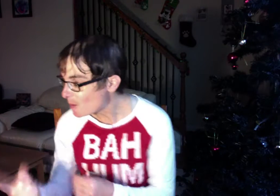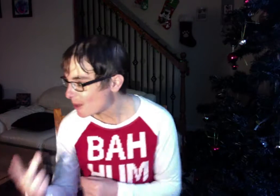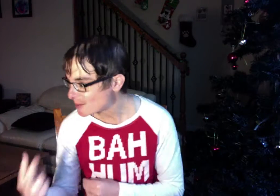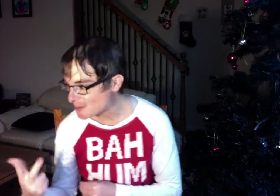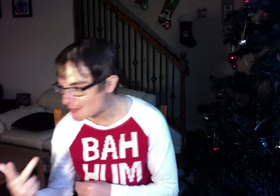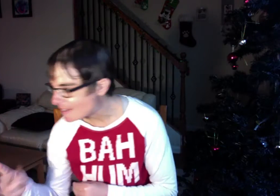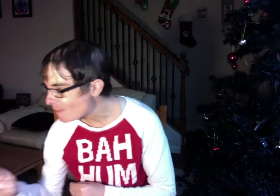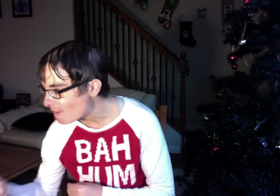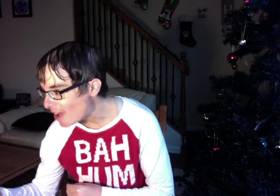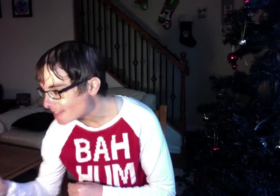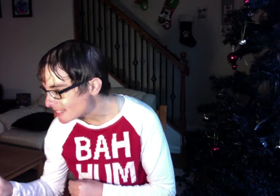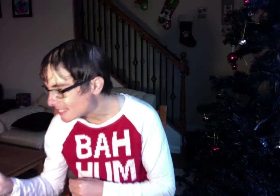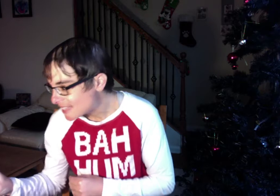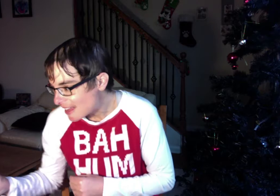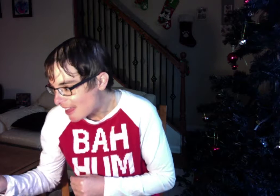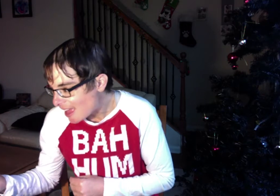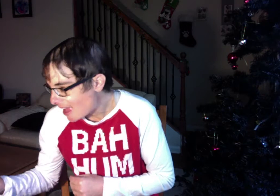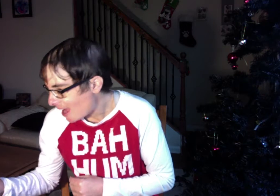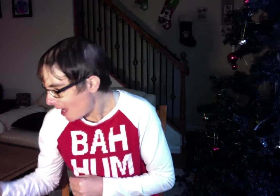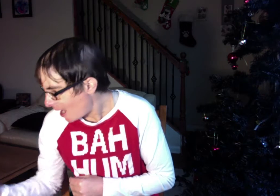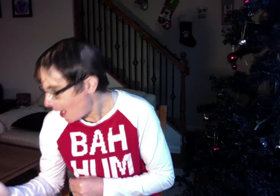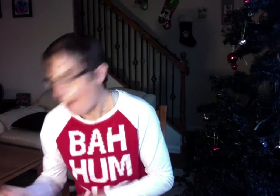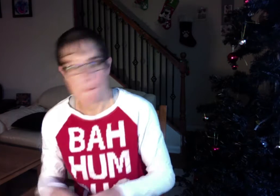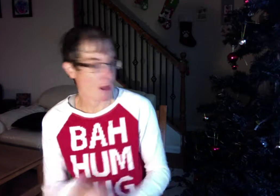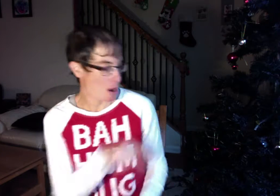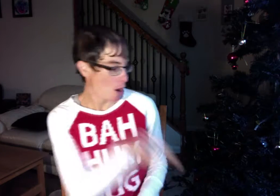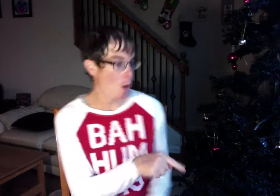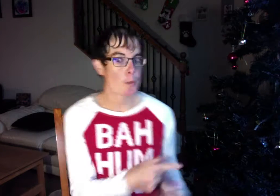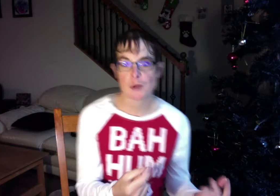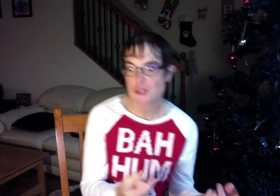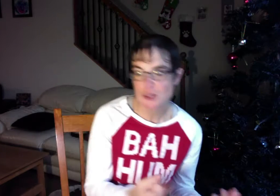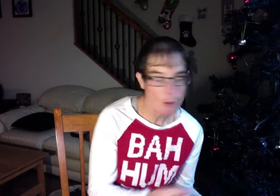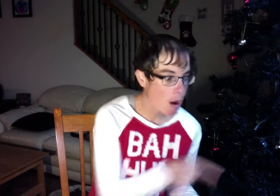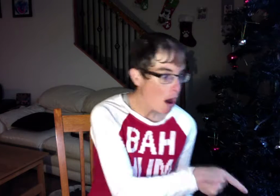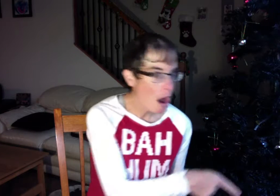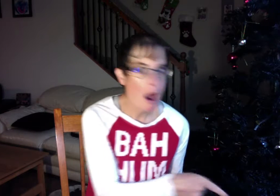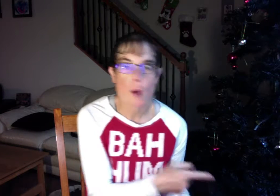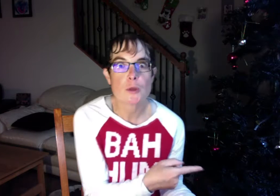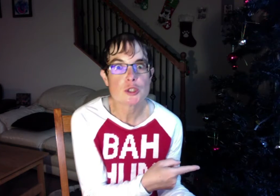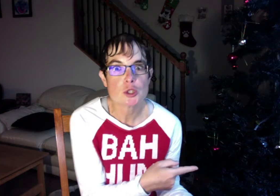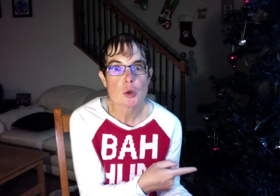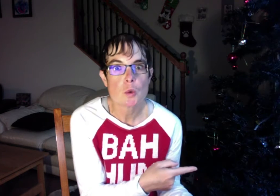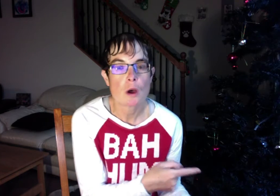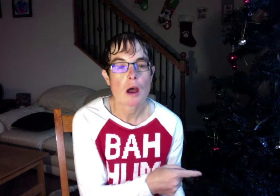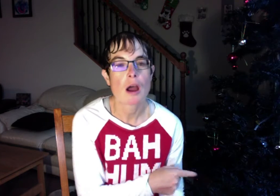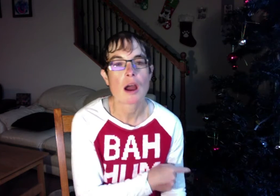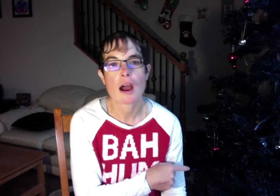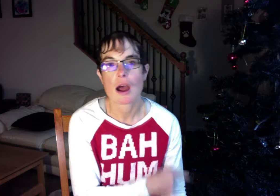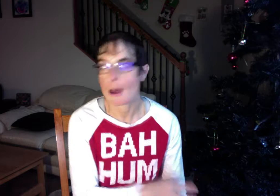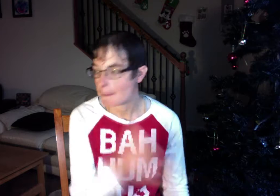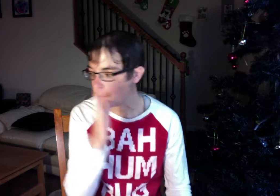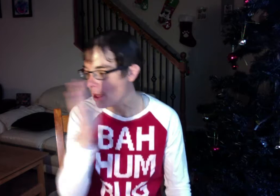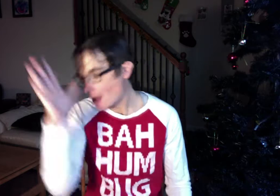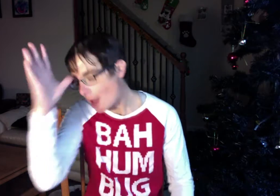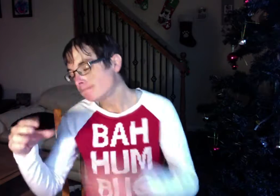idea. Oh, here's her parents. A, B, C, D, E, F, G, H. Here's the mom. 1, 2, 3, 4, 5.